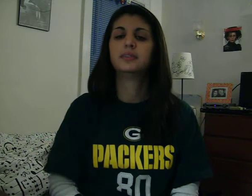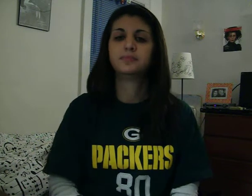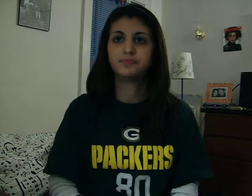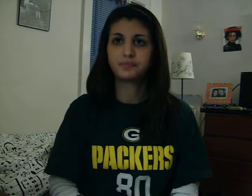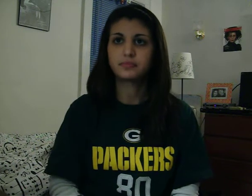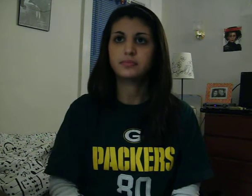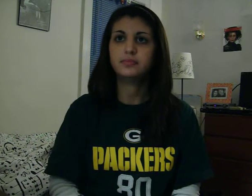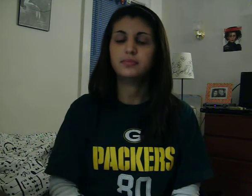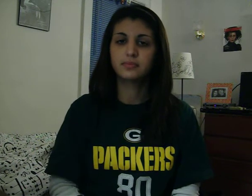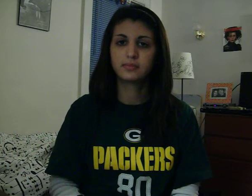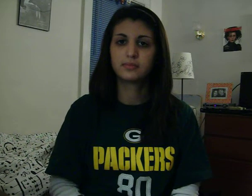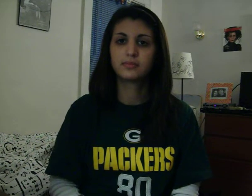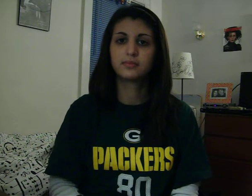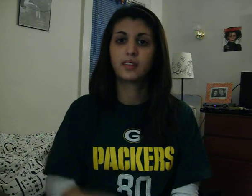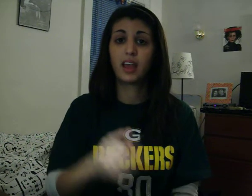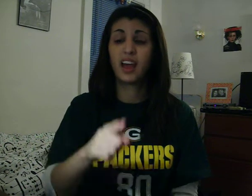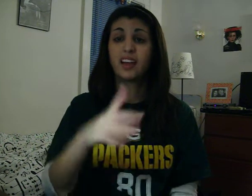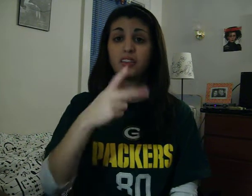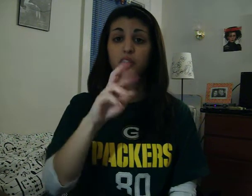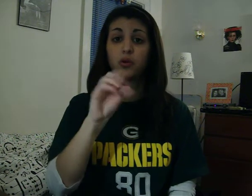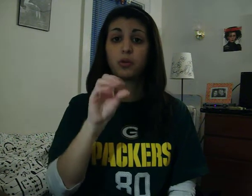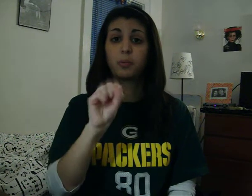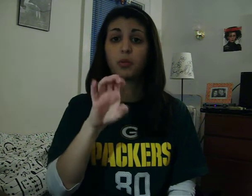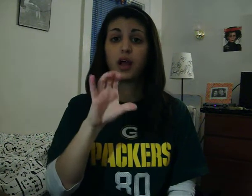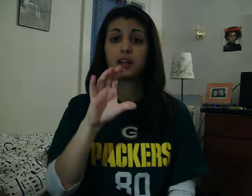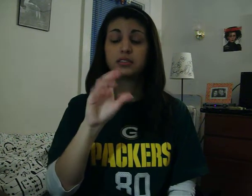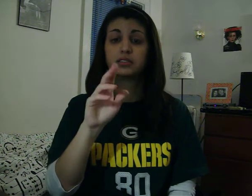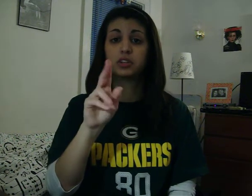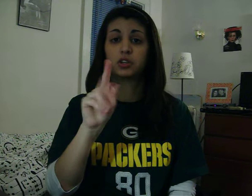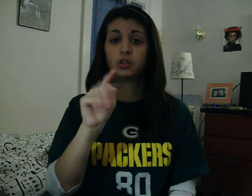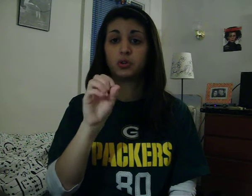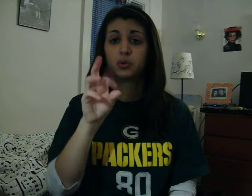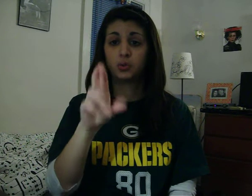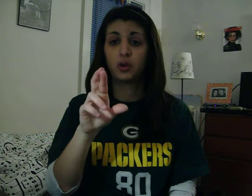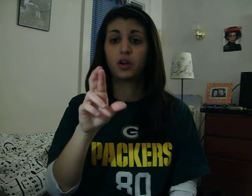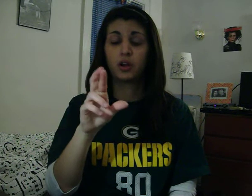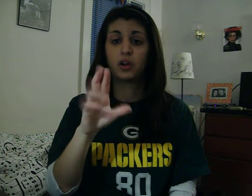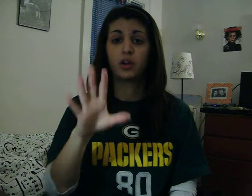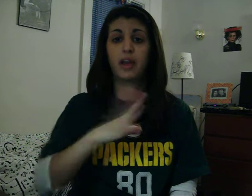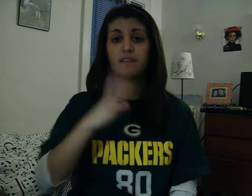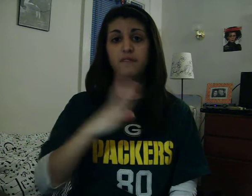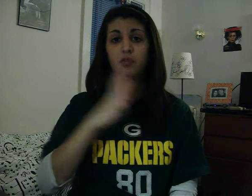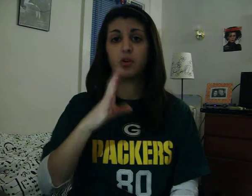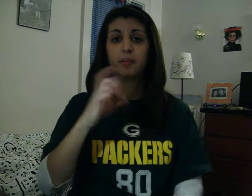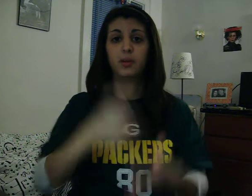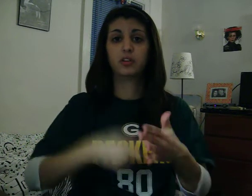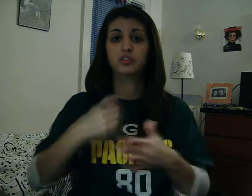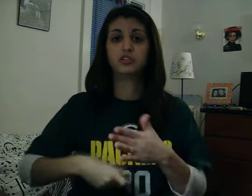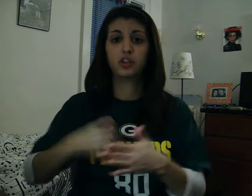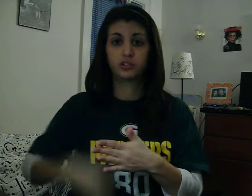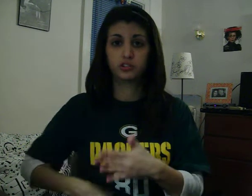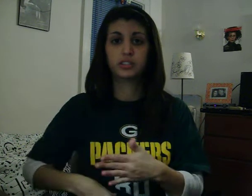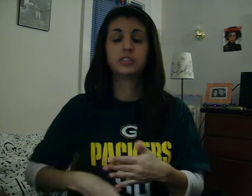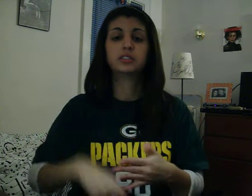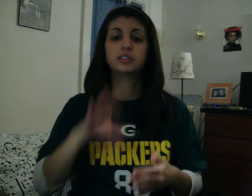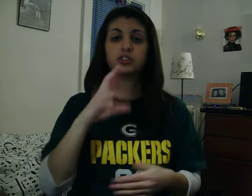prosecutor. The formal charges are made up in two forms. One is called an indictment, the other called an